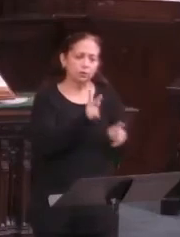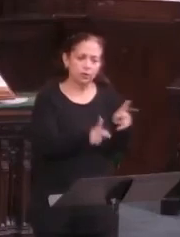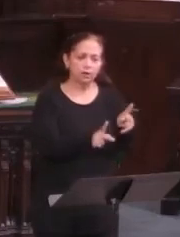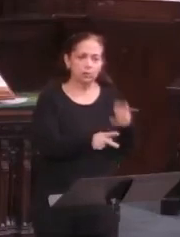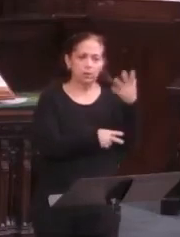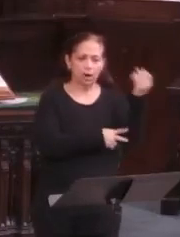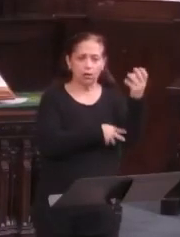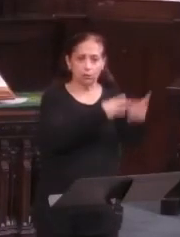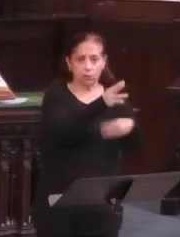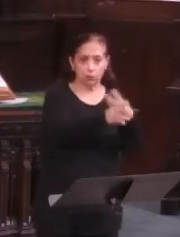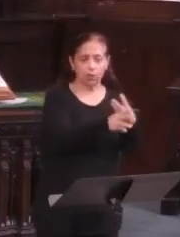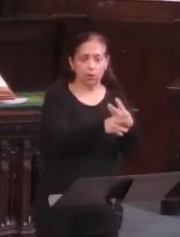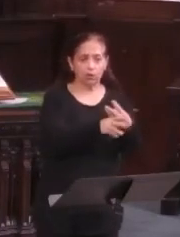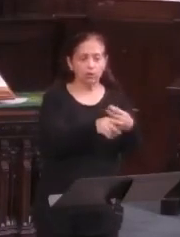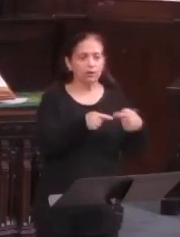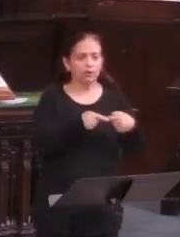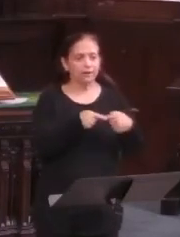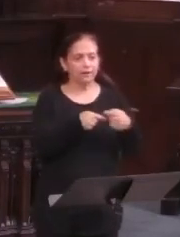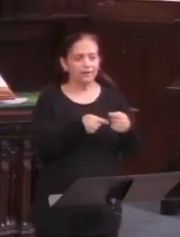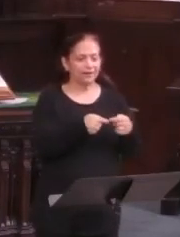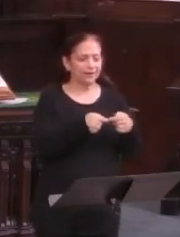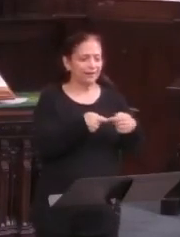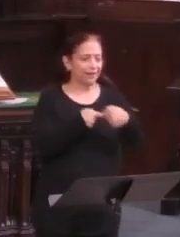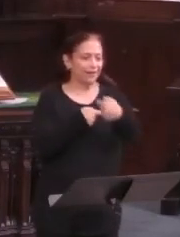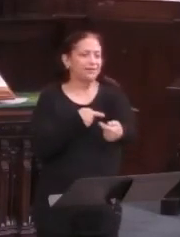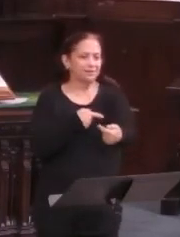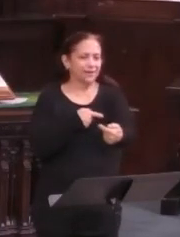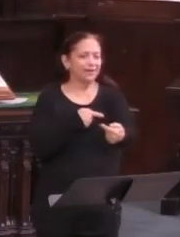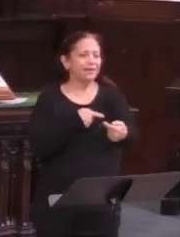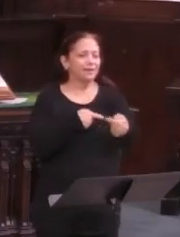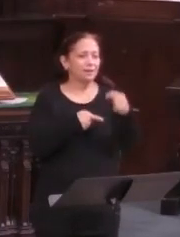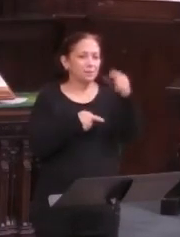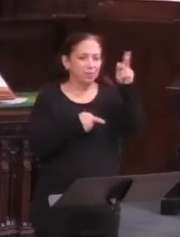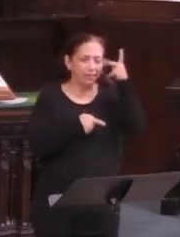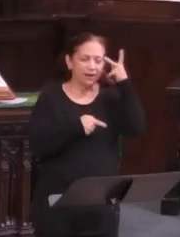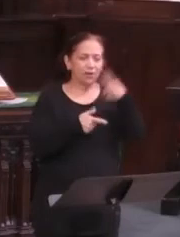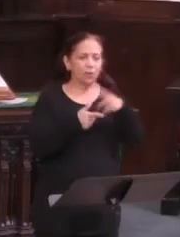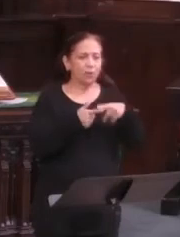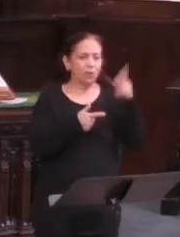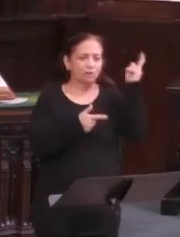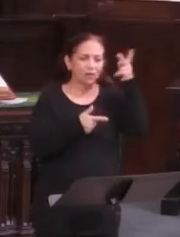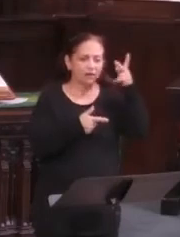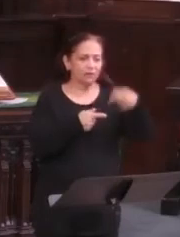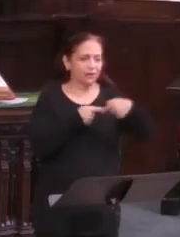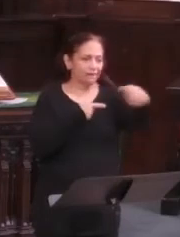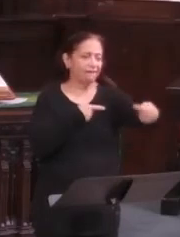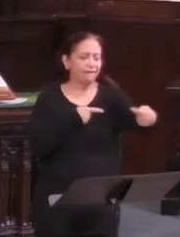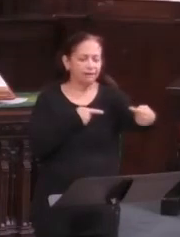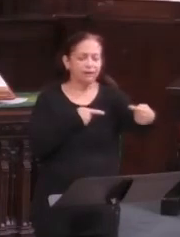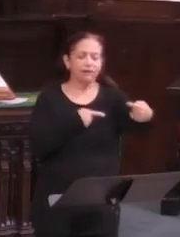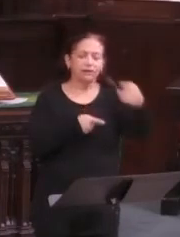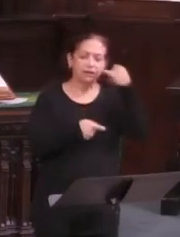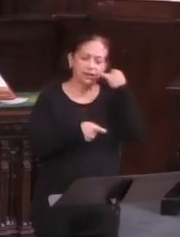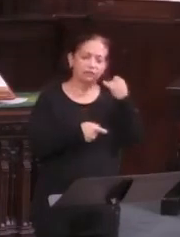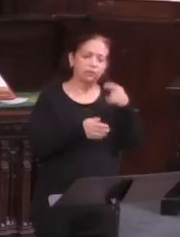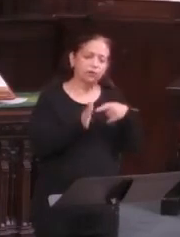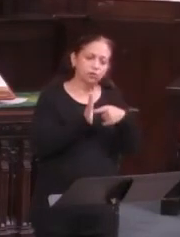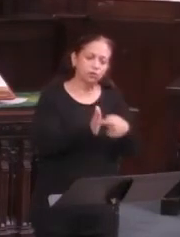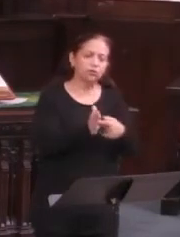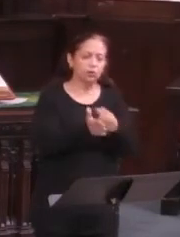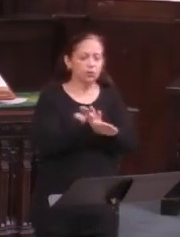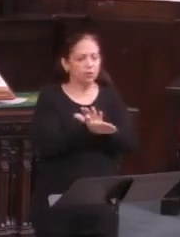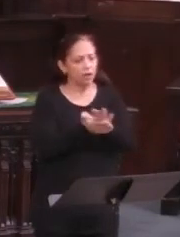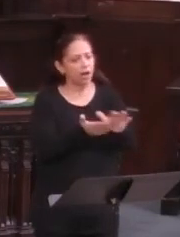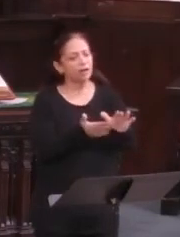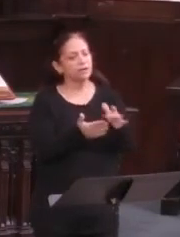out there on the other side of the aisle, political or philosophical, who, if we show kindness and